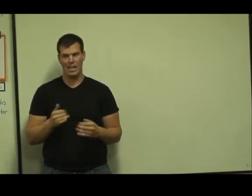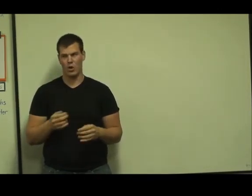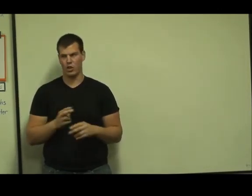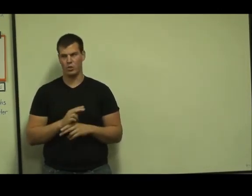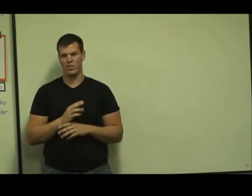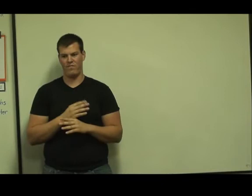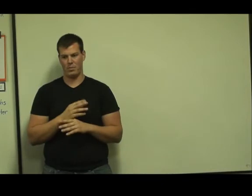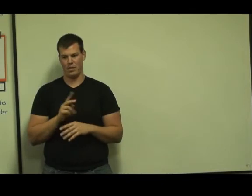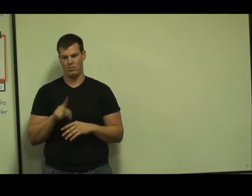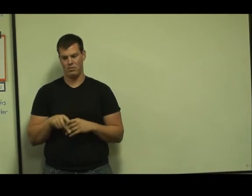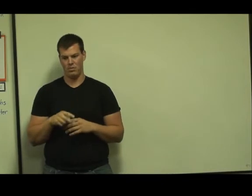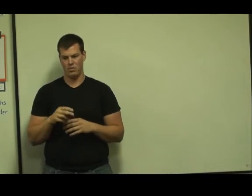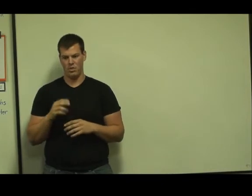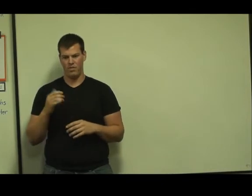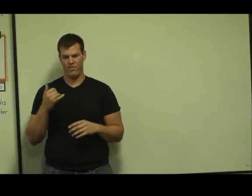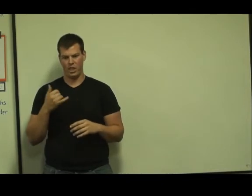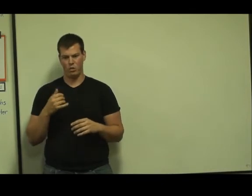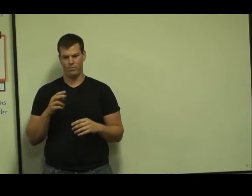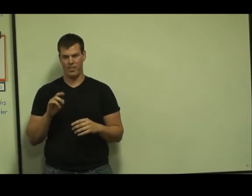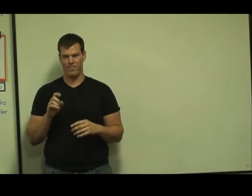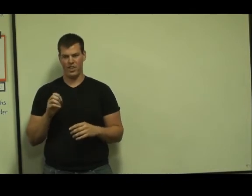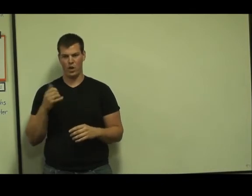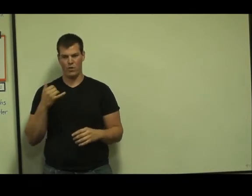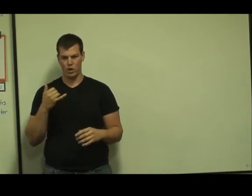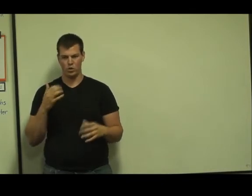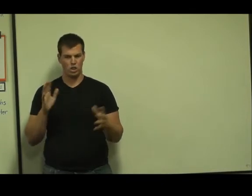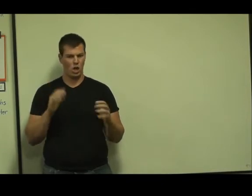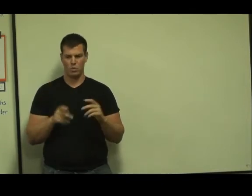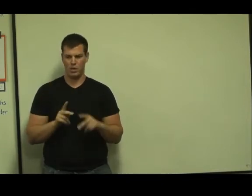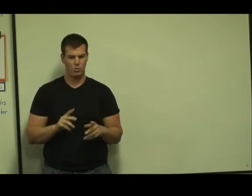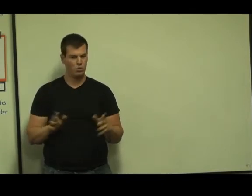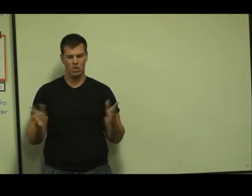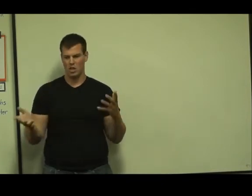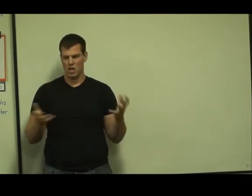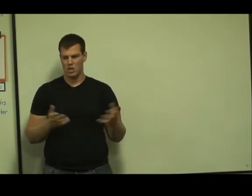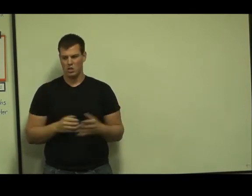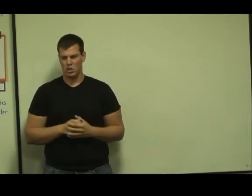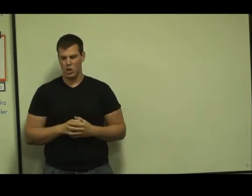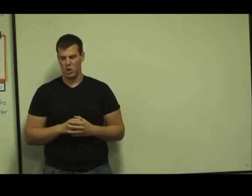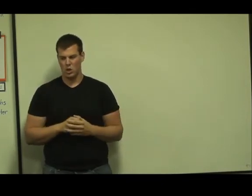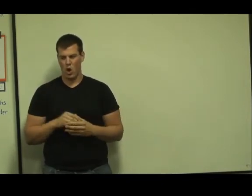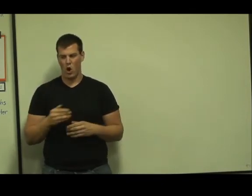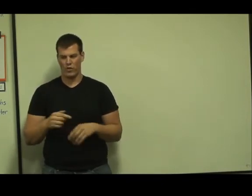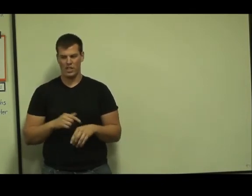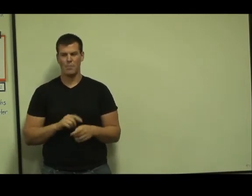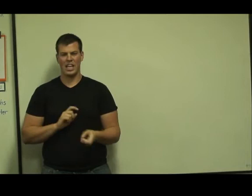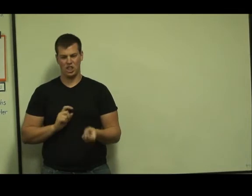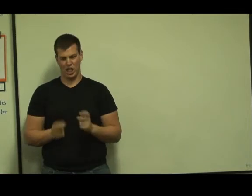Now that you keep in the bill phone, you talk with people. So over time that